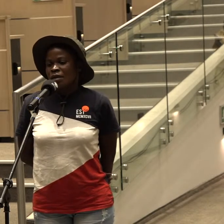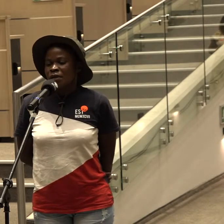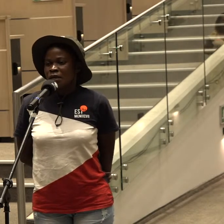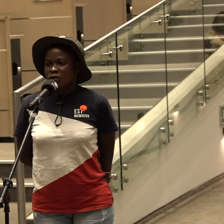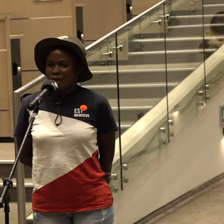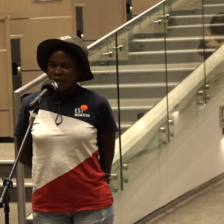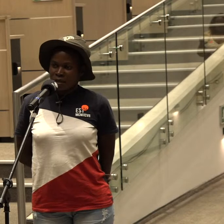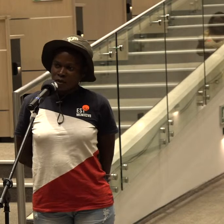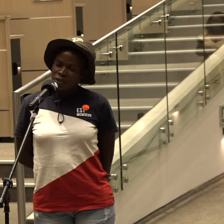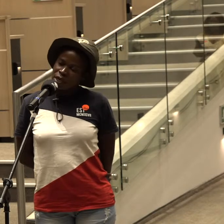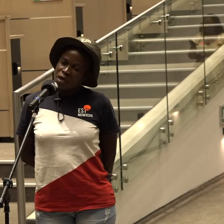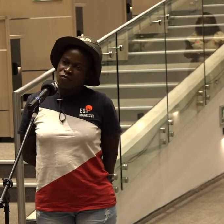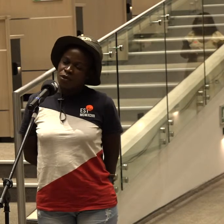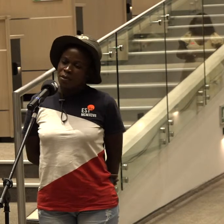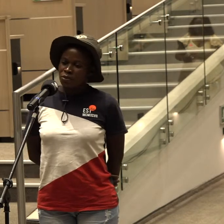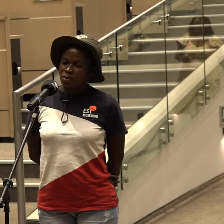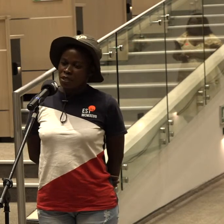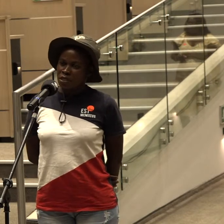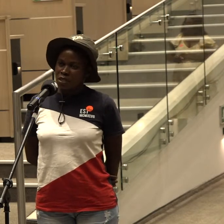foreign